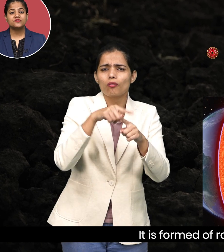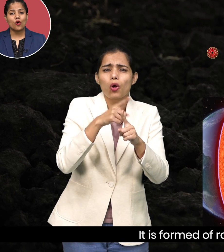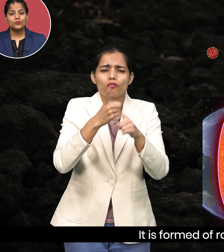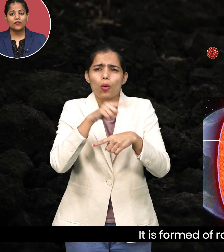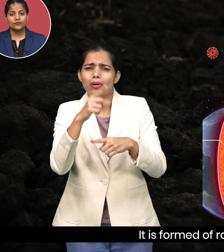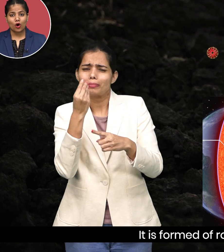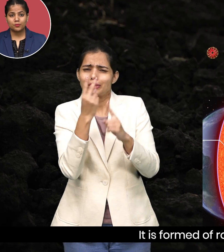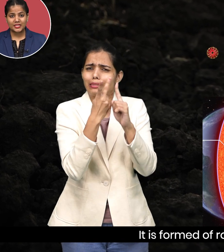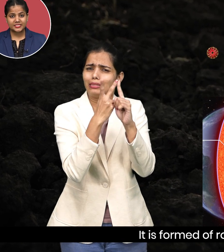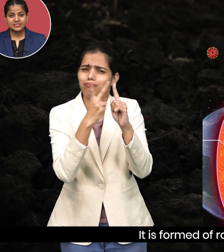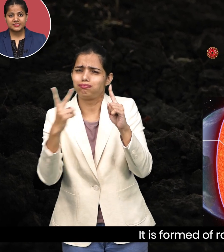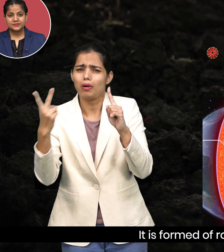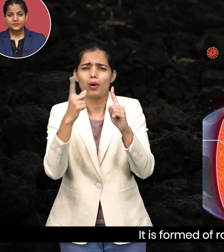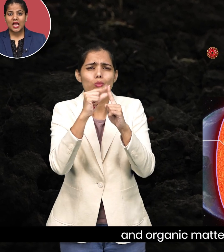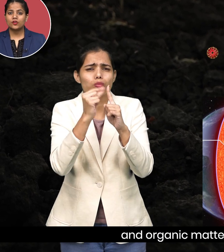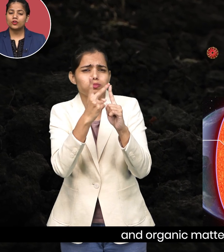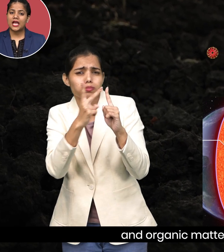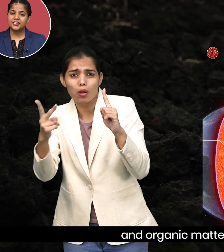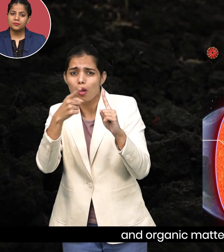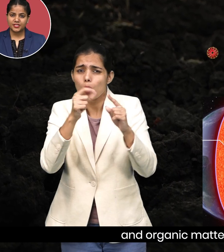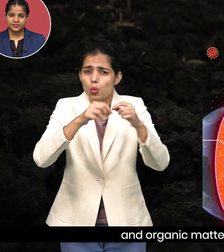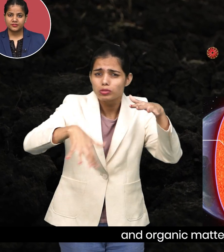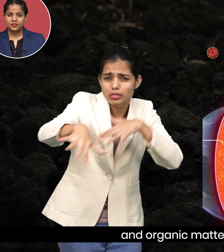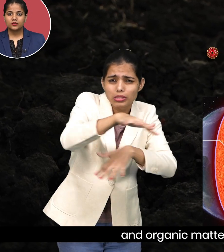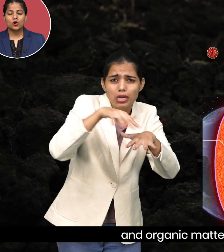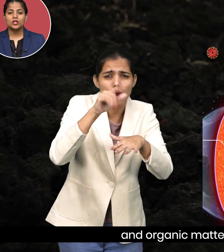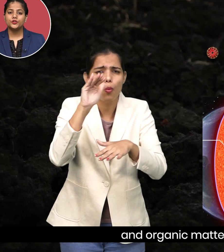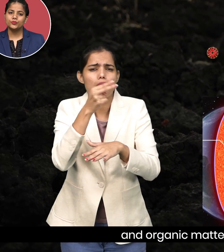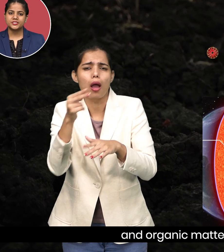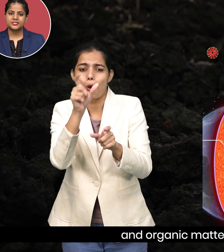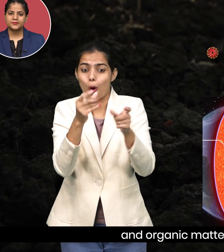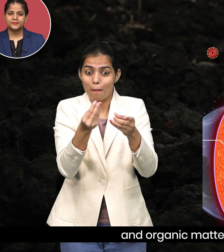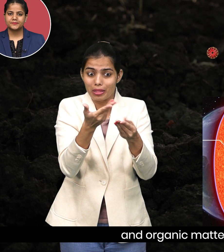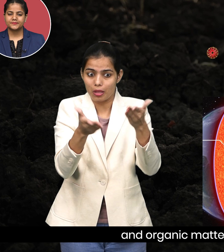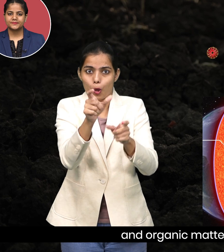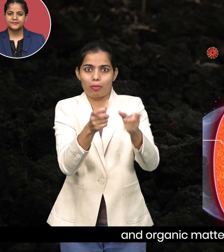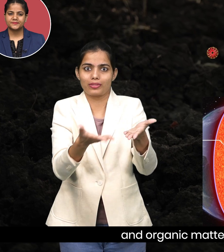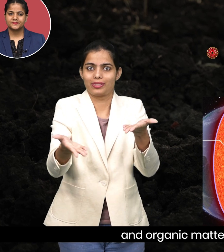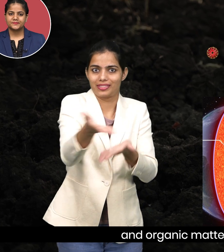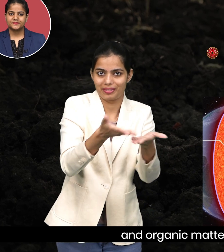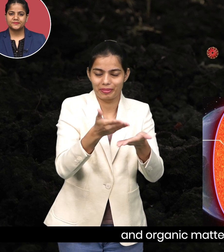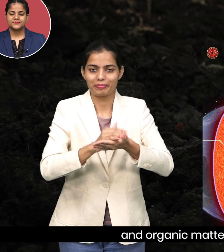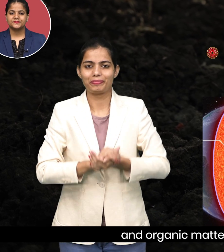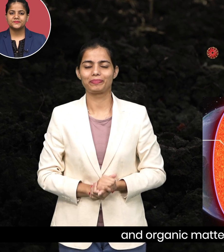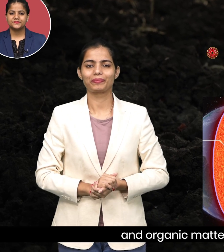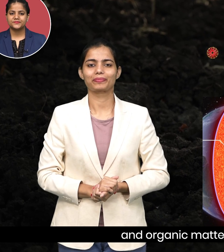It is formed of rock particles and organic matter called humus.